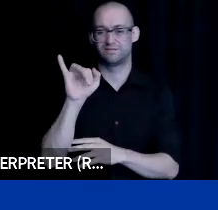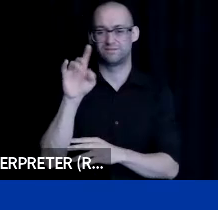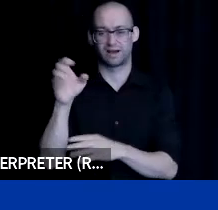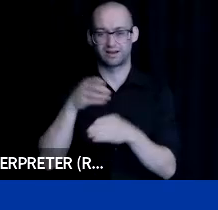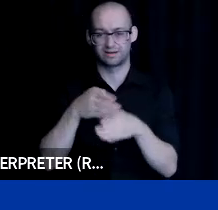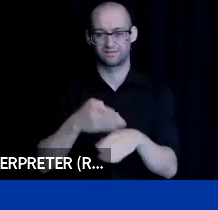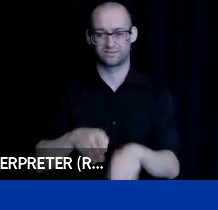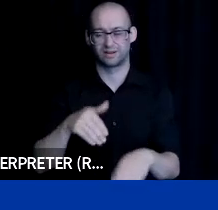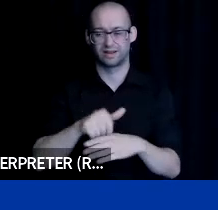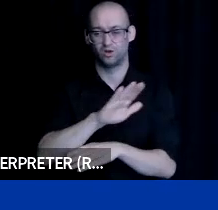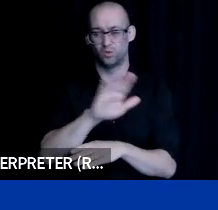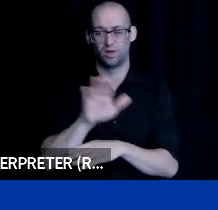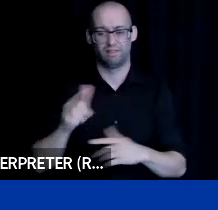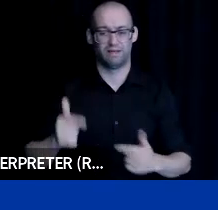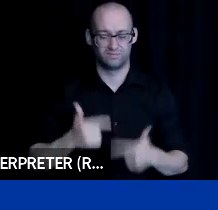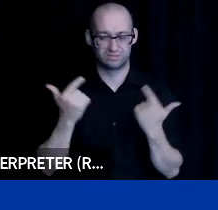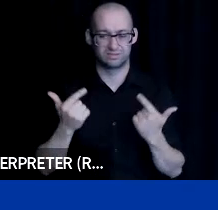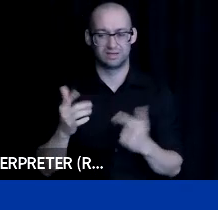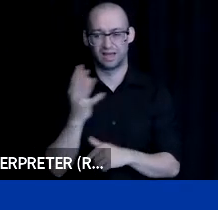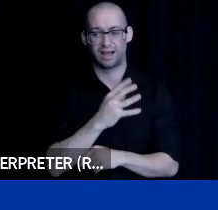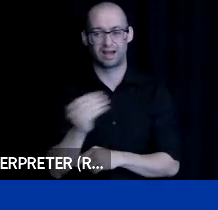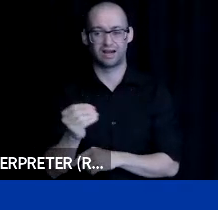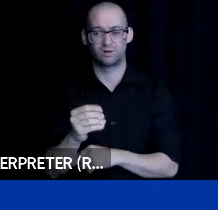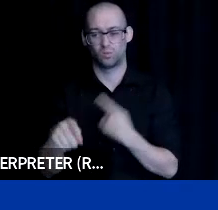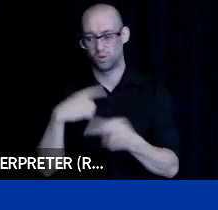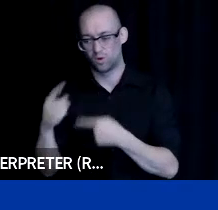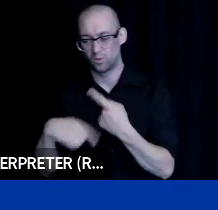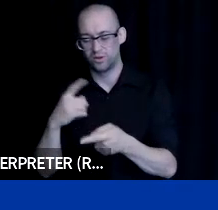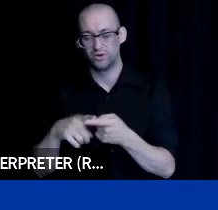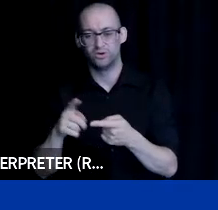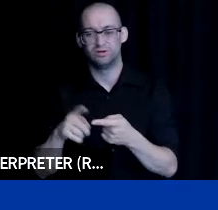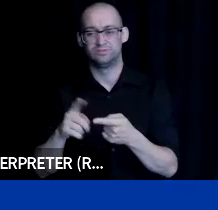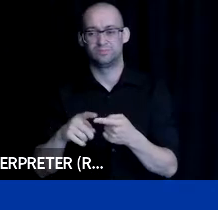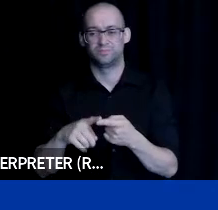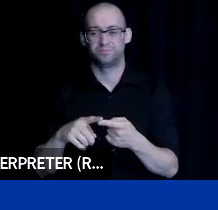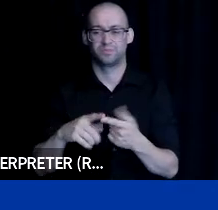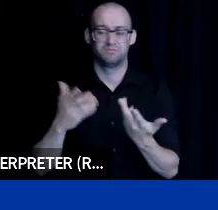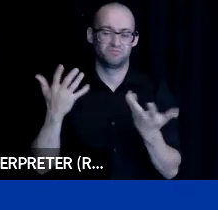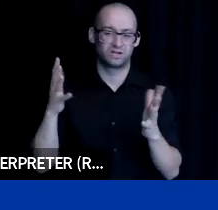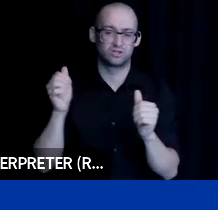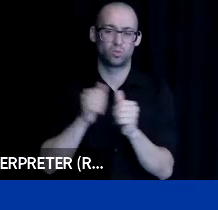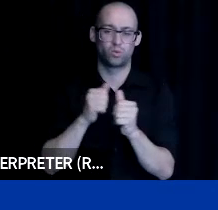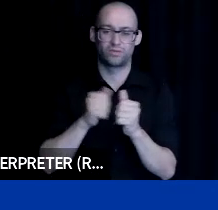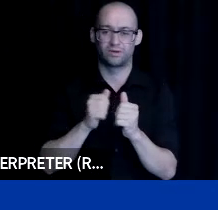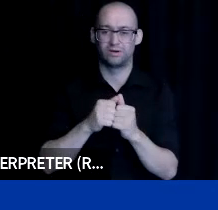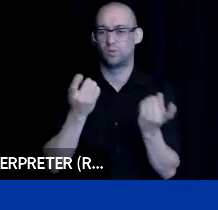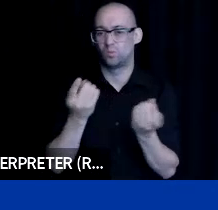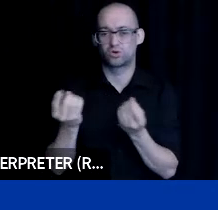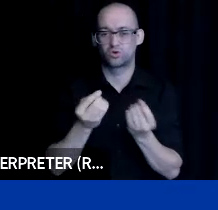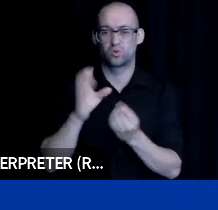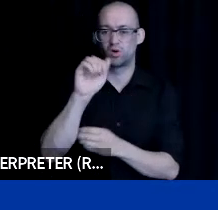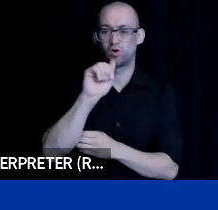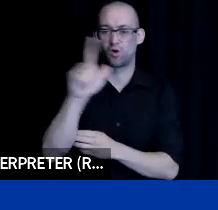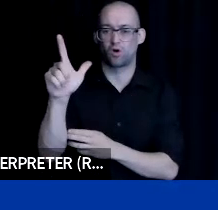And then we're going to wrap up with some calls to action information